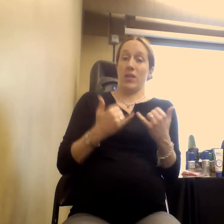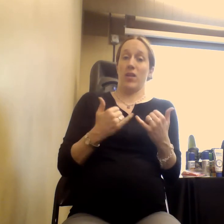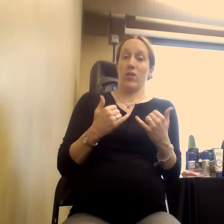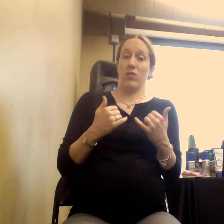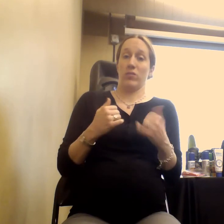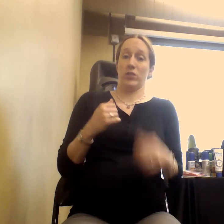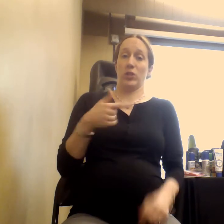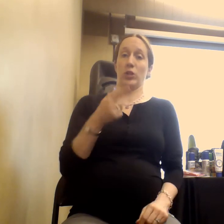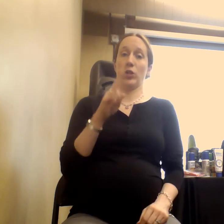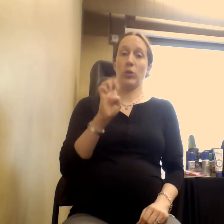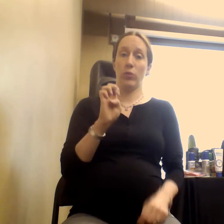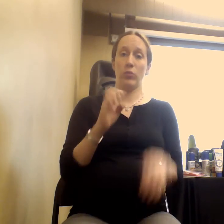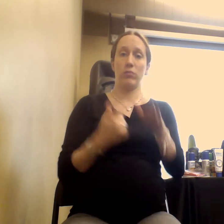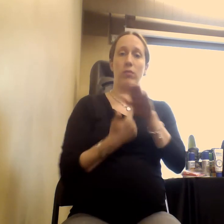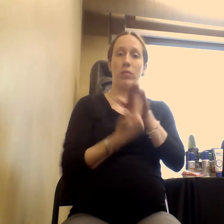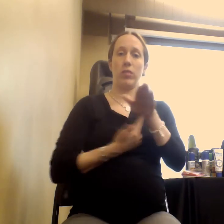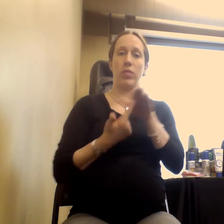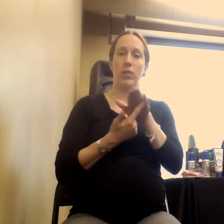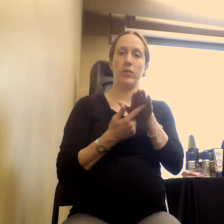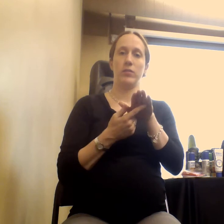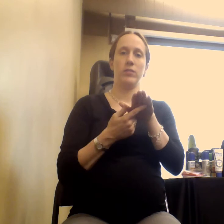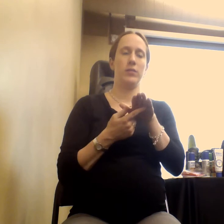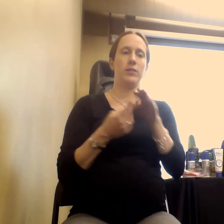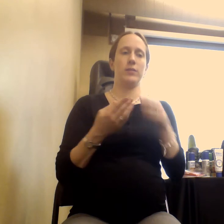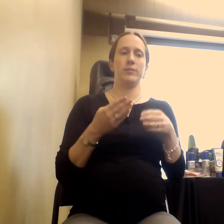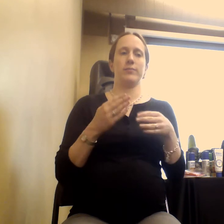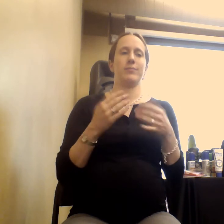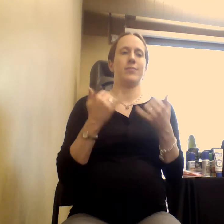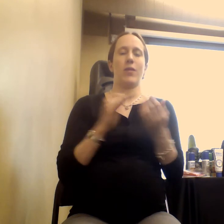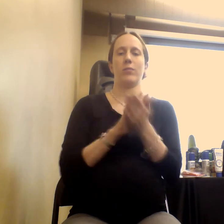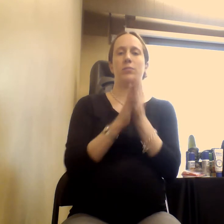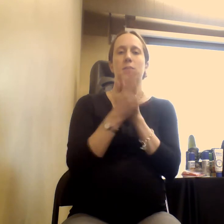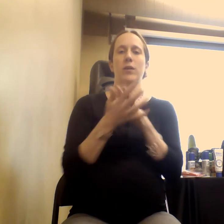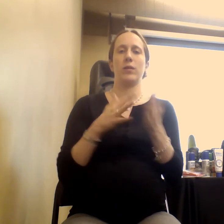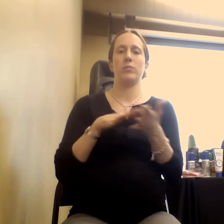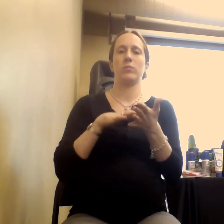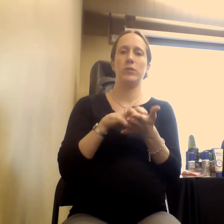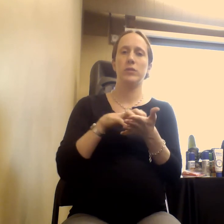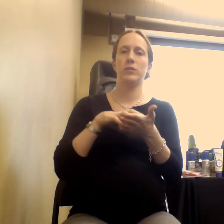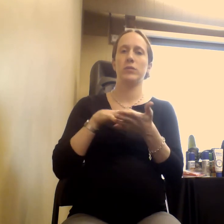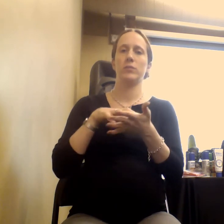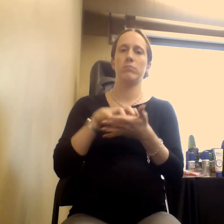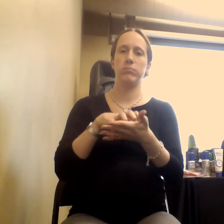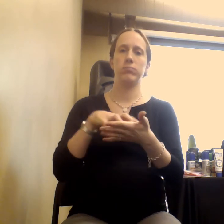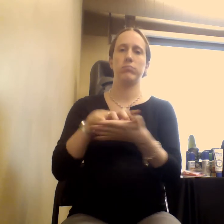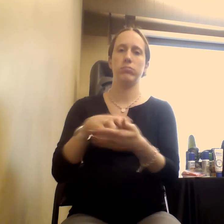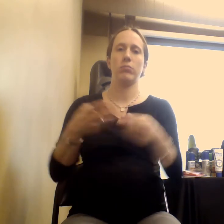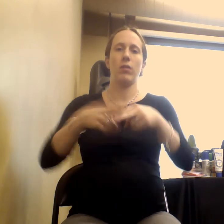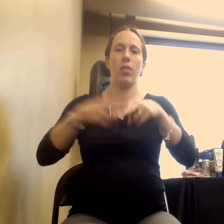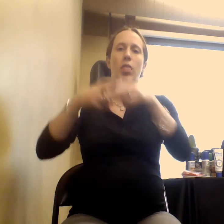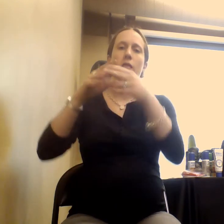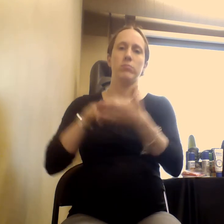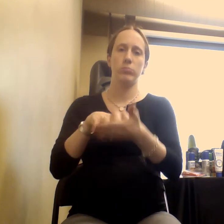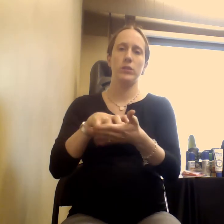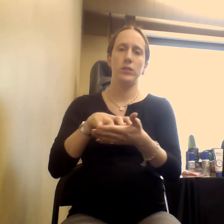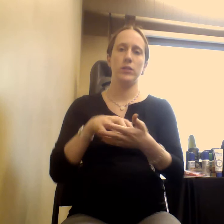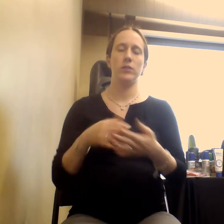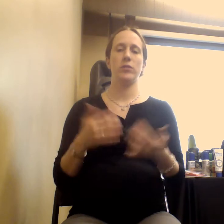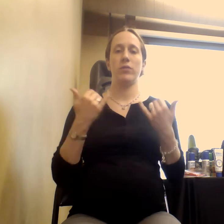mean by that is I'm seeing more shoes fail at 5 to 7 years instead of 10 to 15 years,